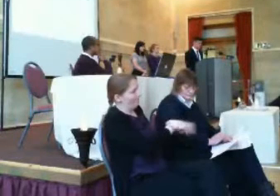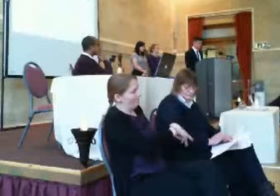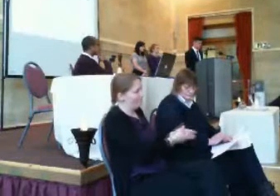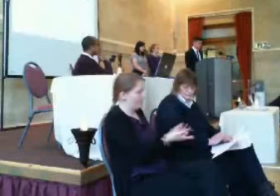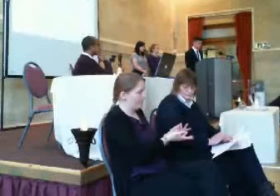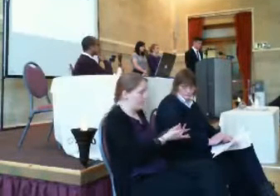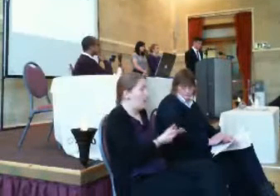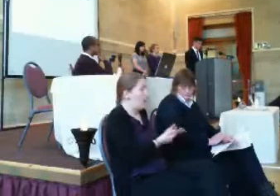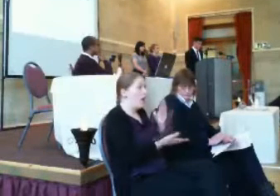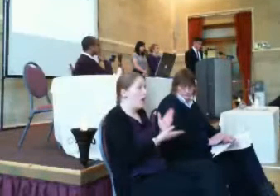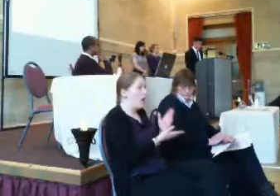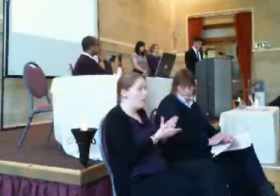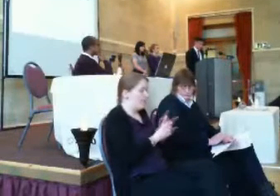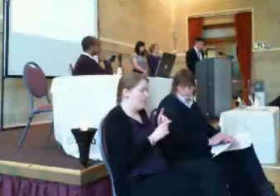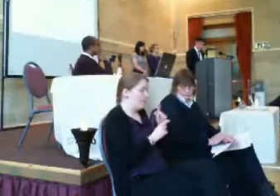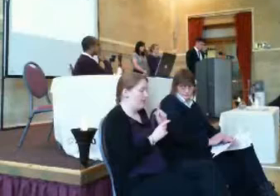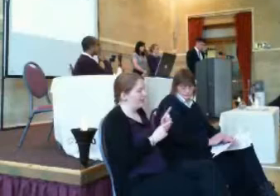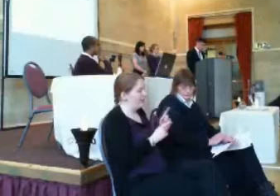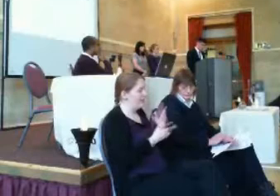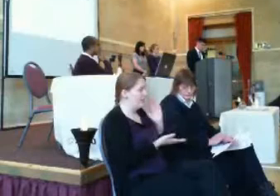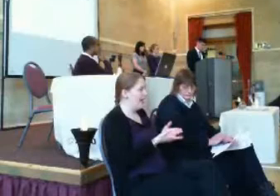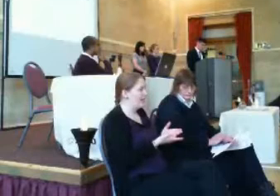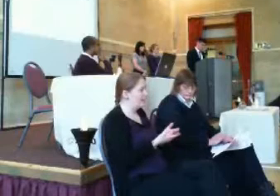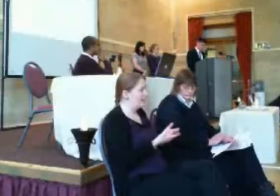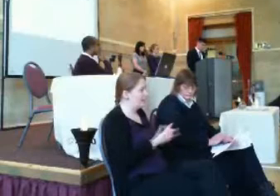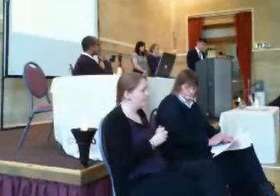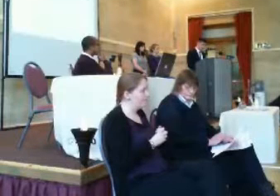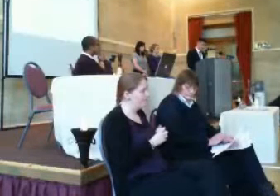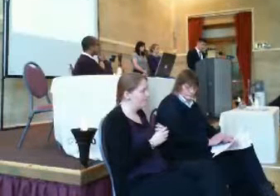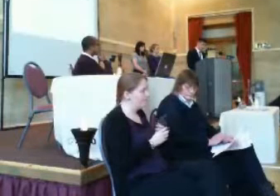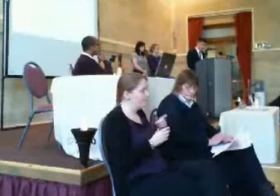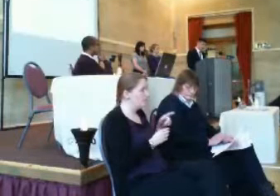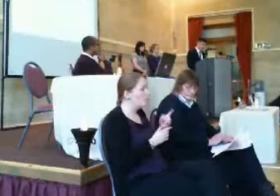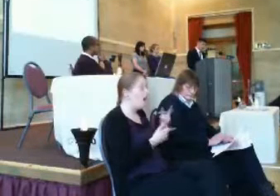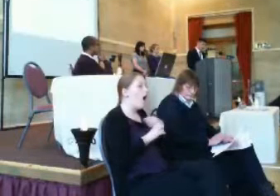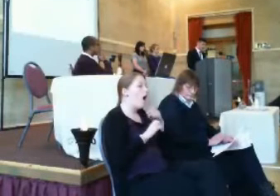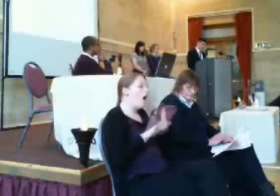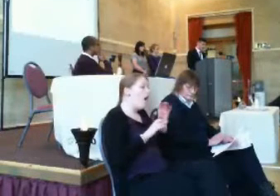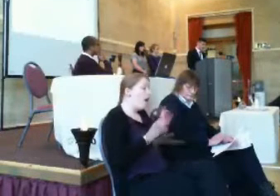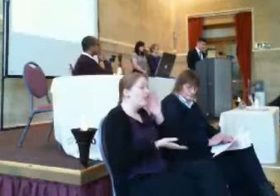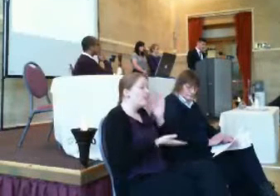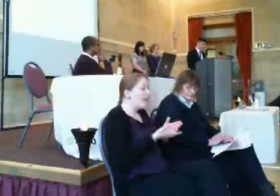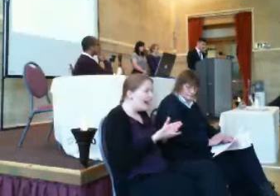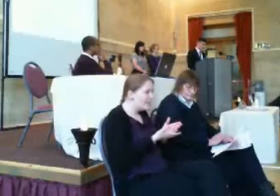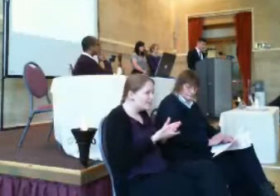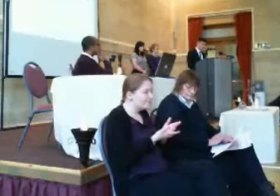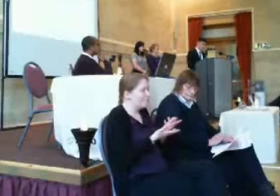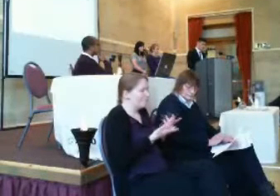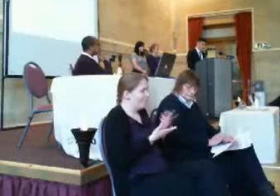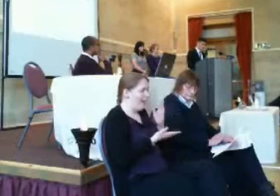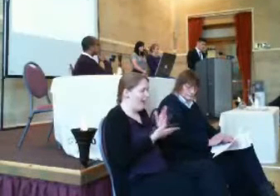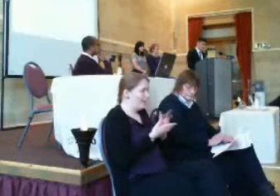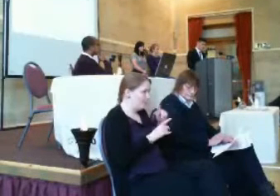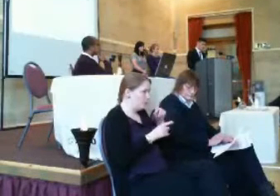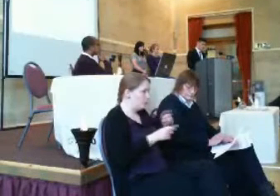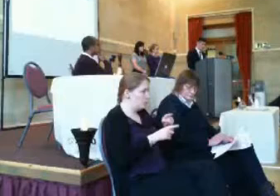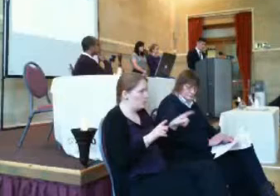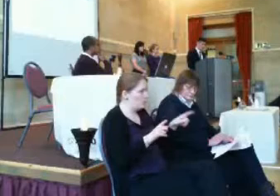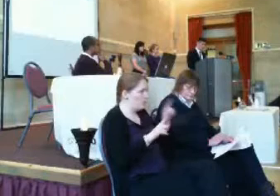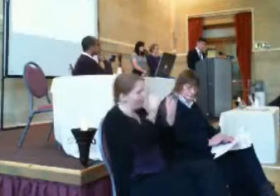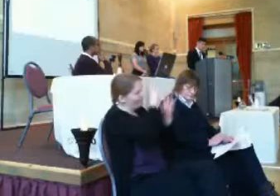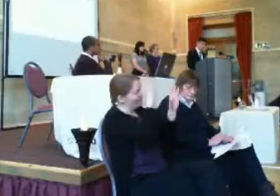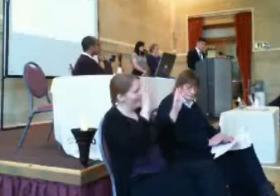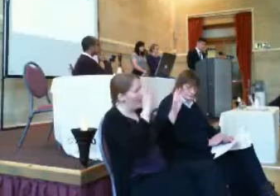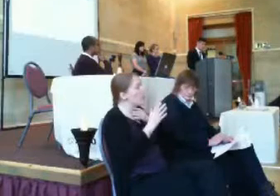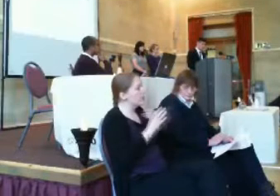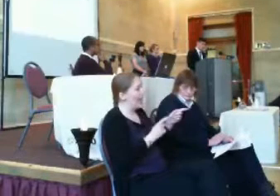Belsen. But horrible as they are, they can convey little or nothing in themselves. I wish with all my heart that